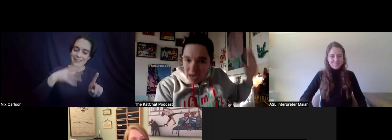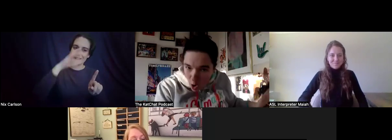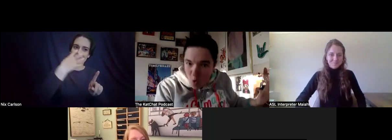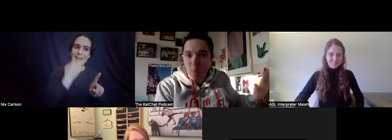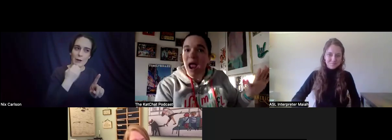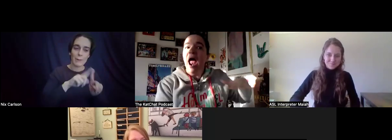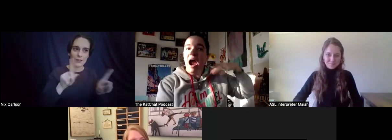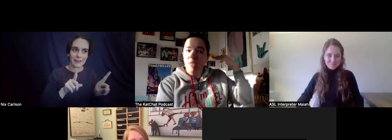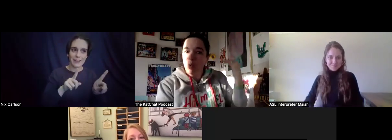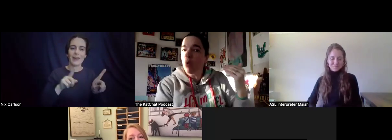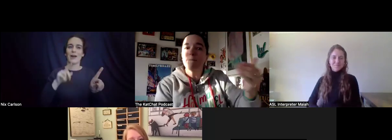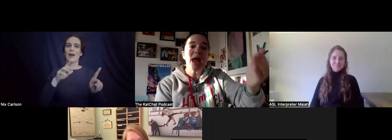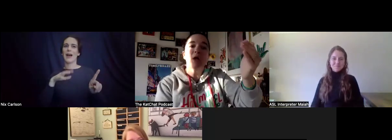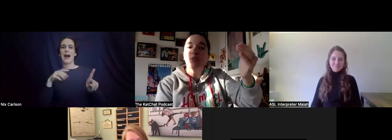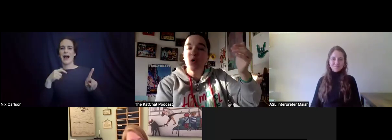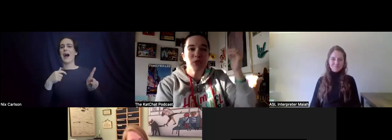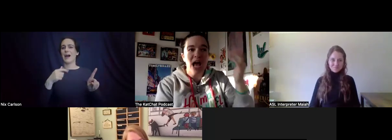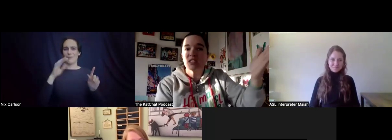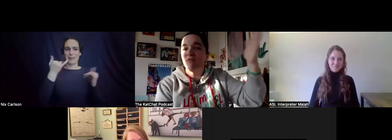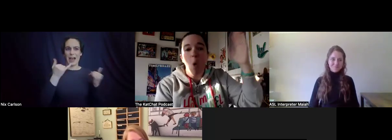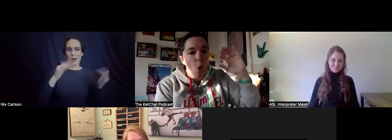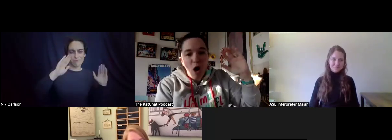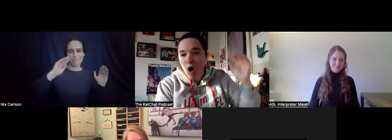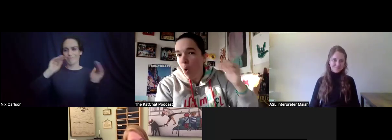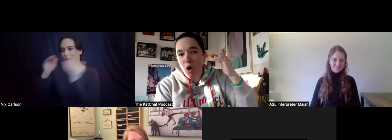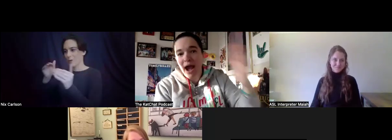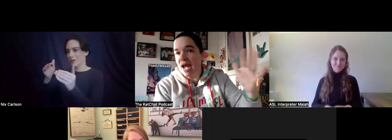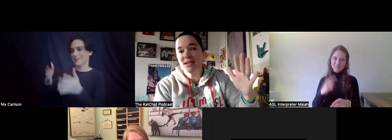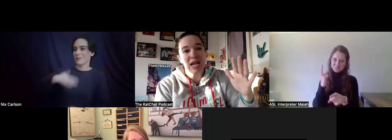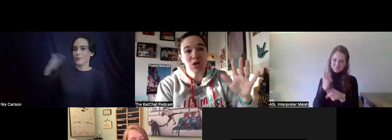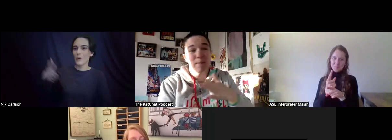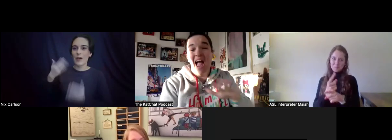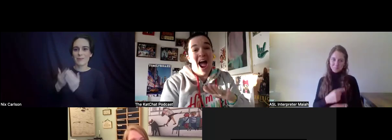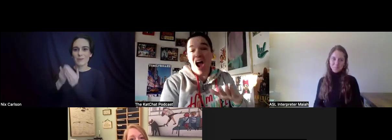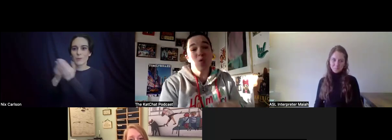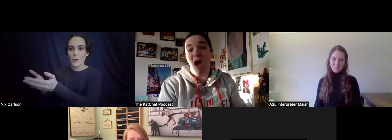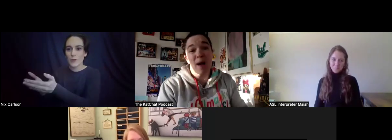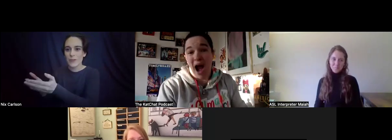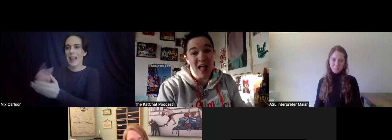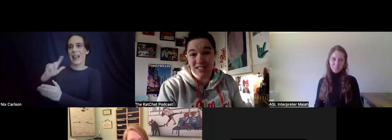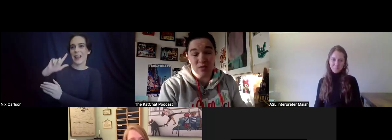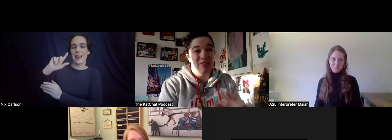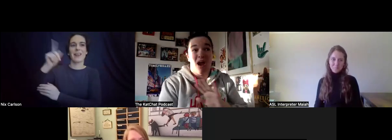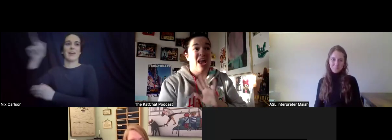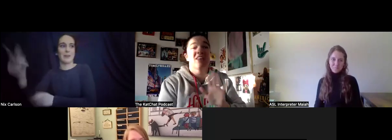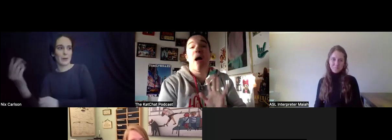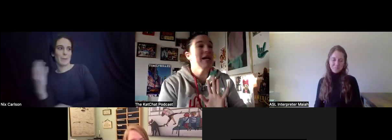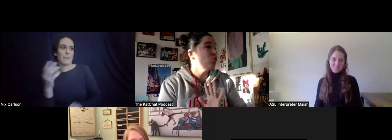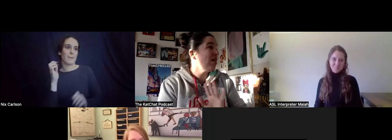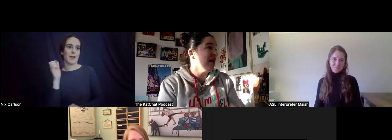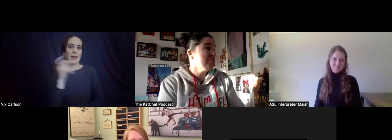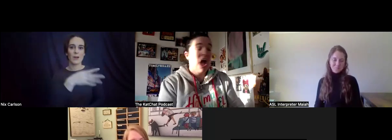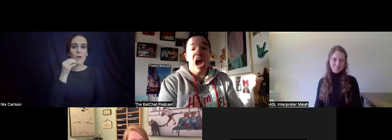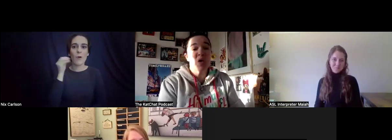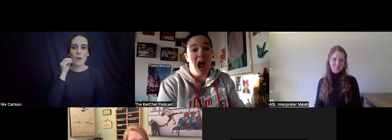when I get home and that we that's can make right. it through the next 4 or 8 years. I mean, I don't talk politics with, I